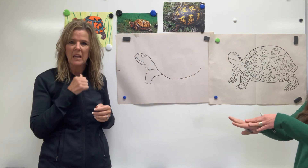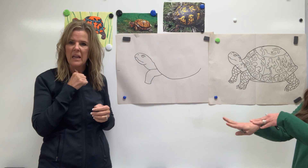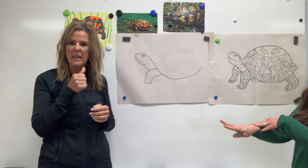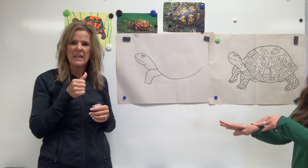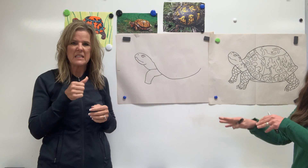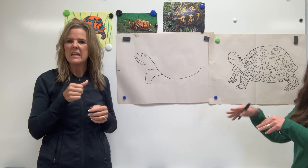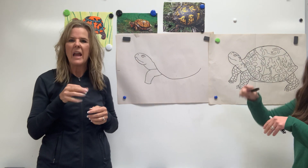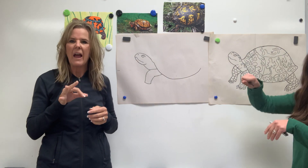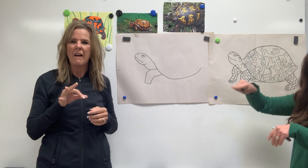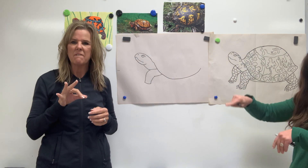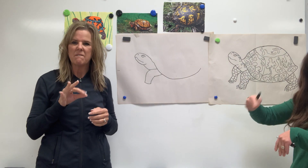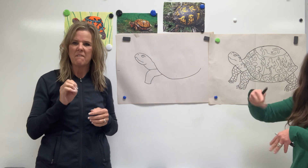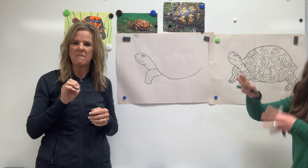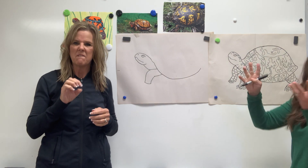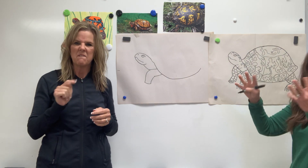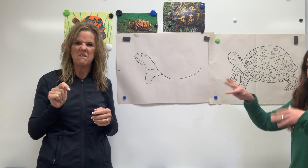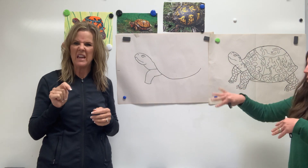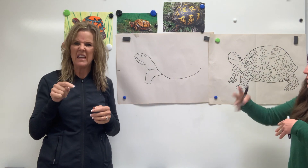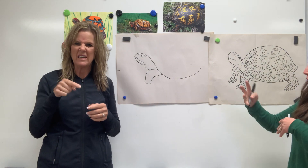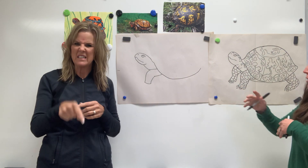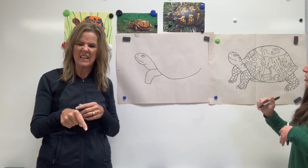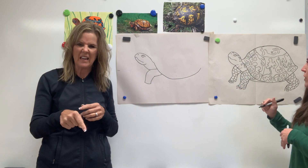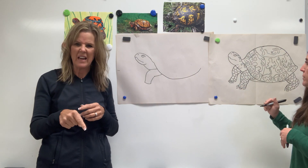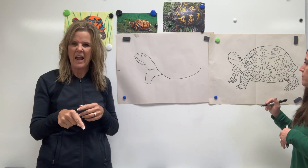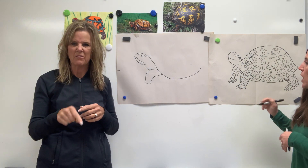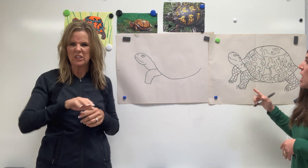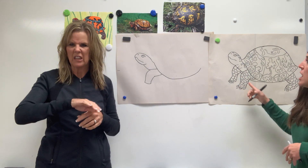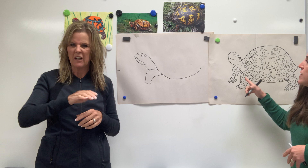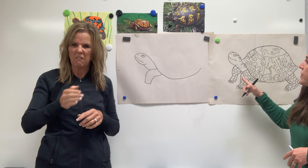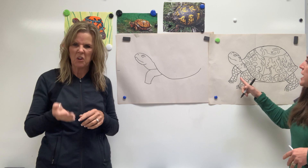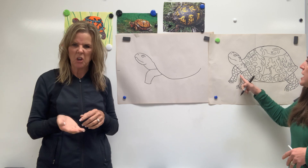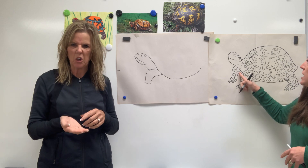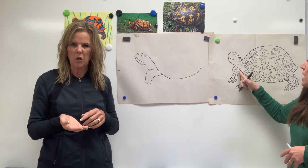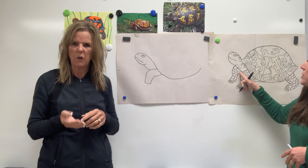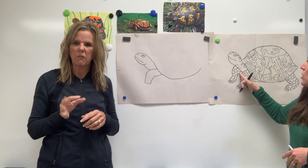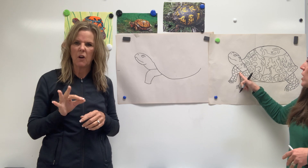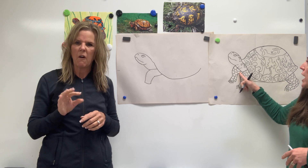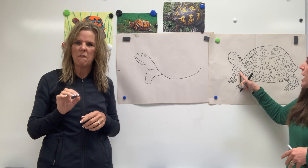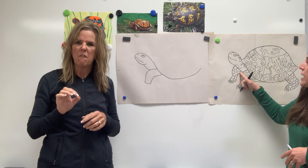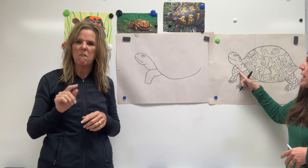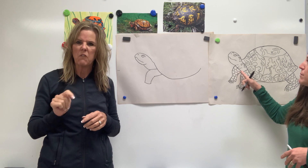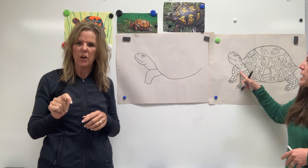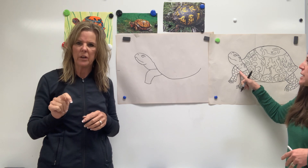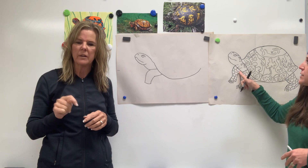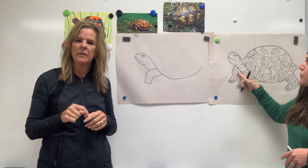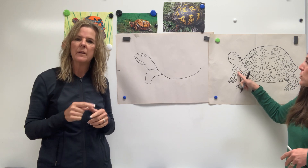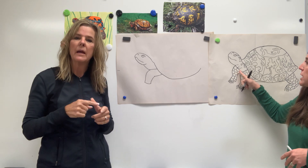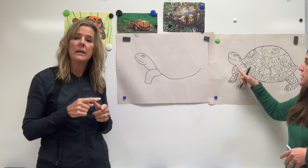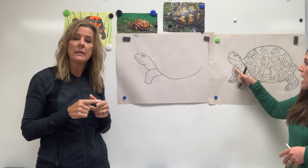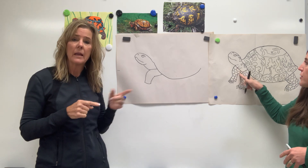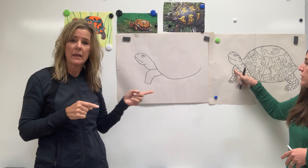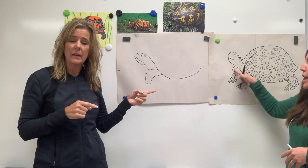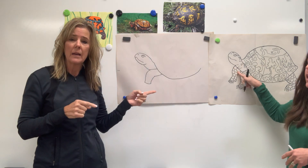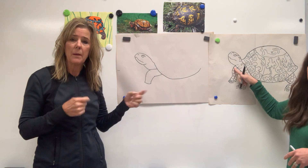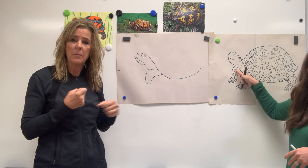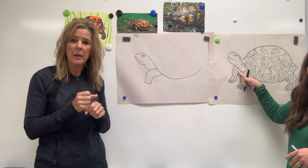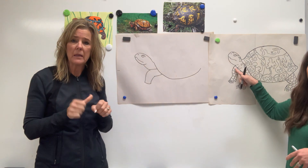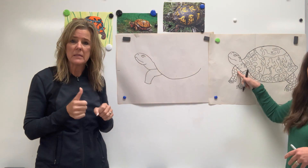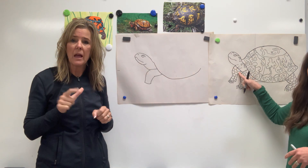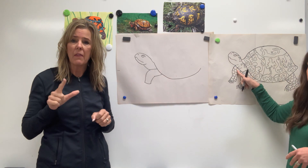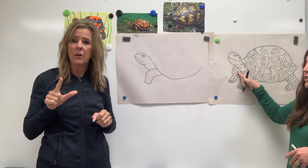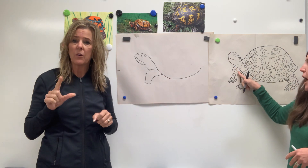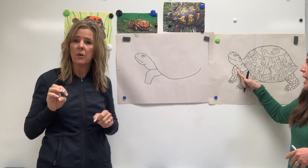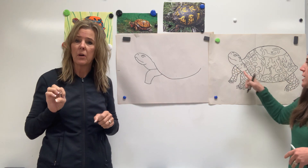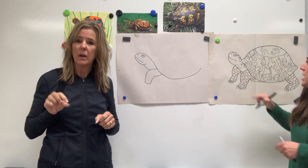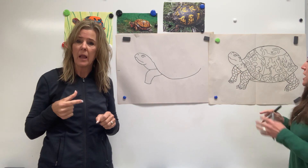feet sticking out like we do. It's just kind of a stump, kind of looks like a curve line. Then I'm gonna go ahead and make his other leg